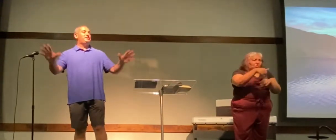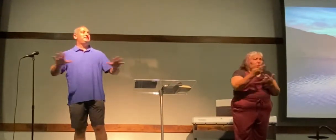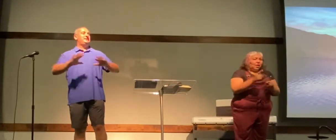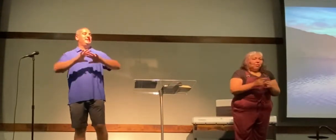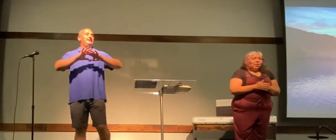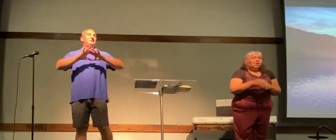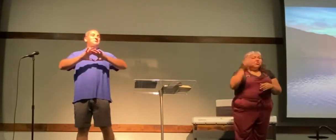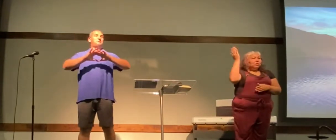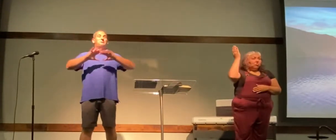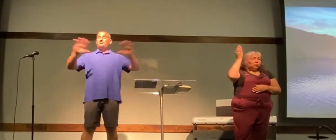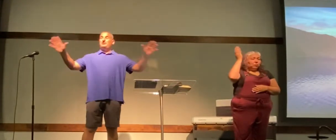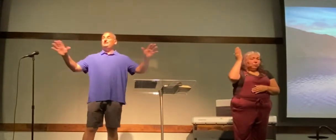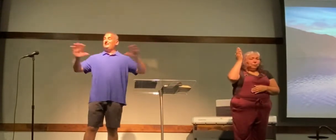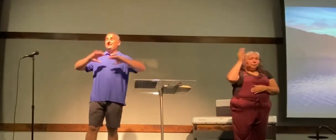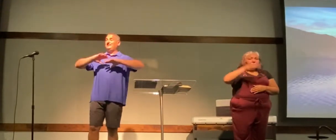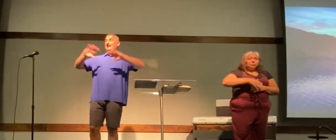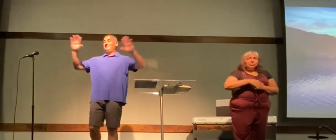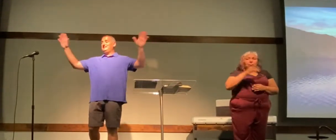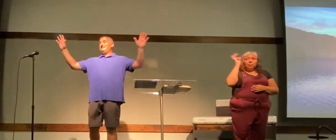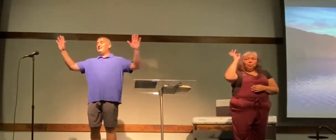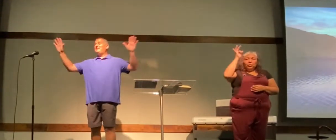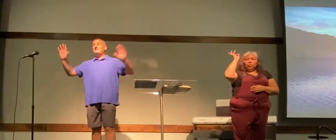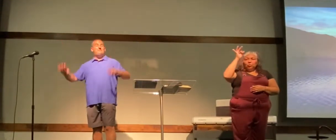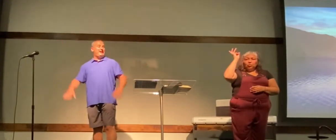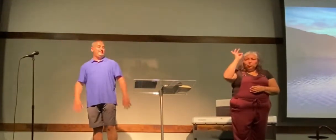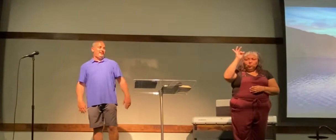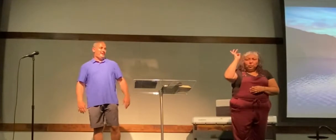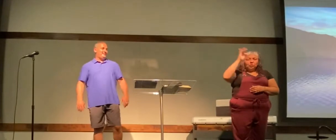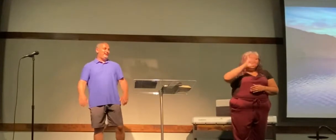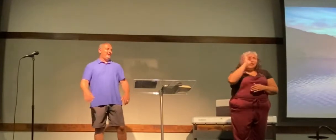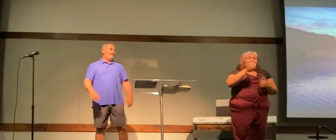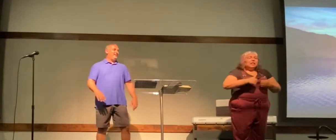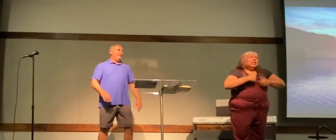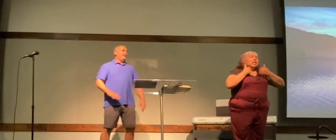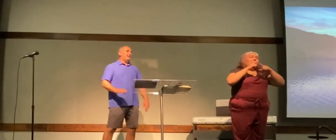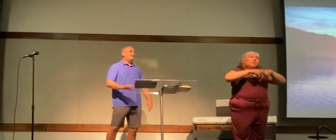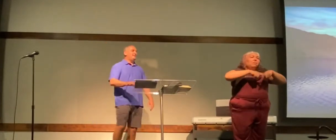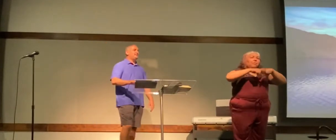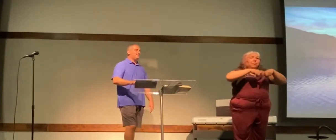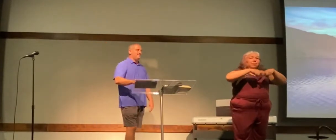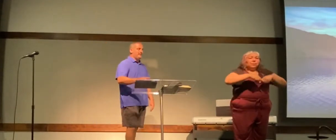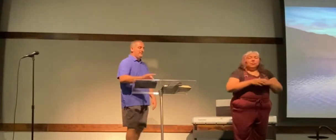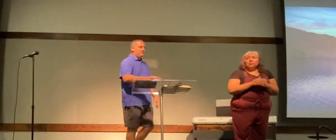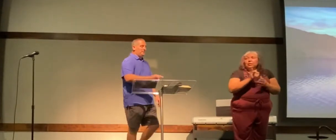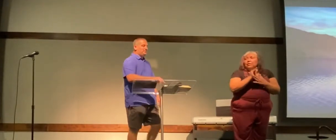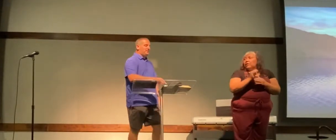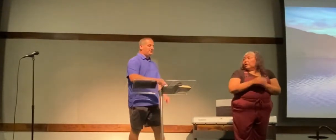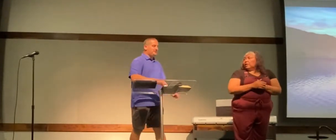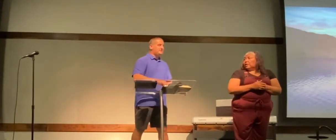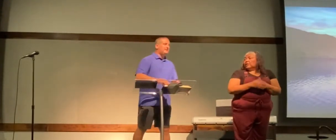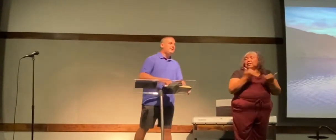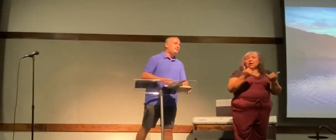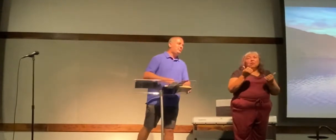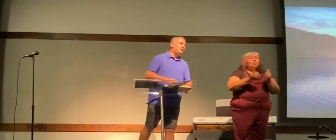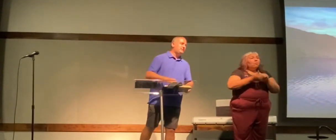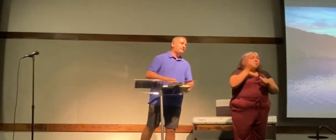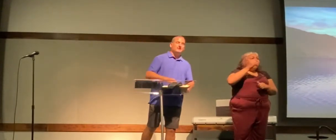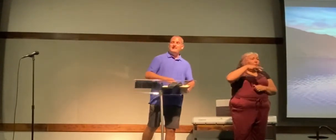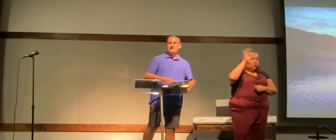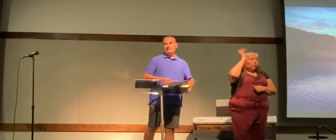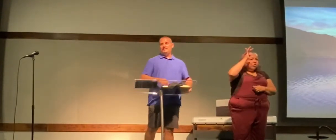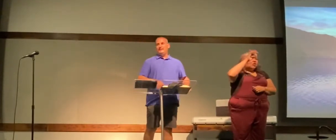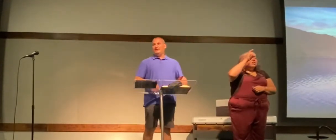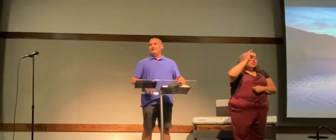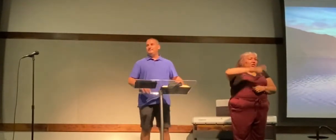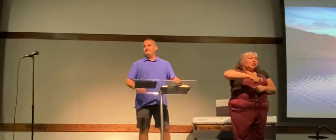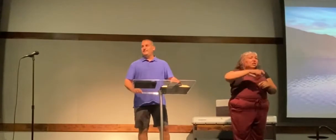starts preaching like his life depended on it, right? Can I tell you something? Most preachers, they need to preach like their